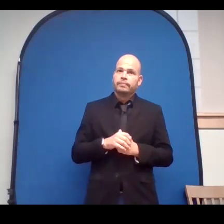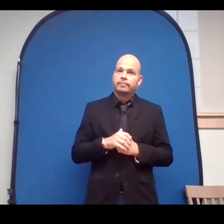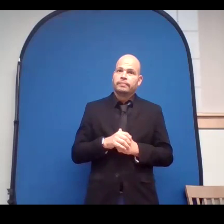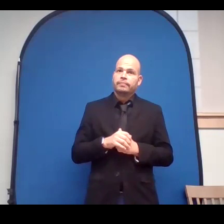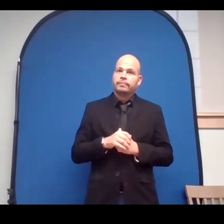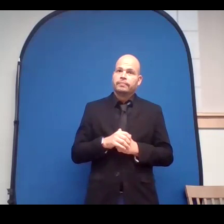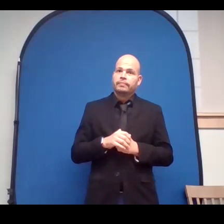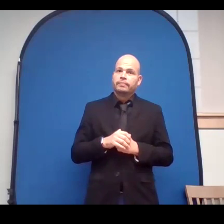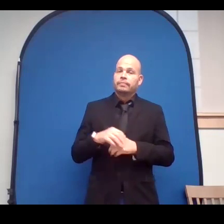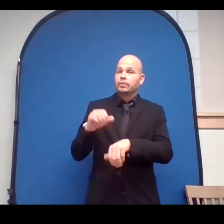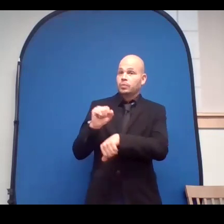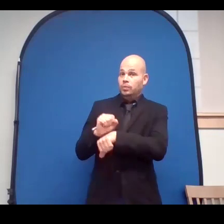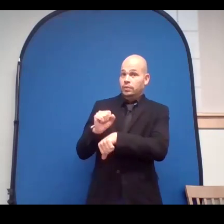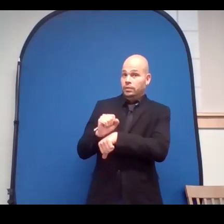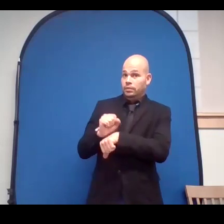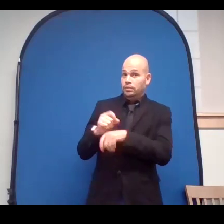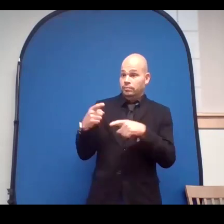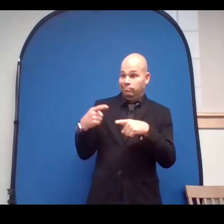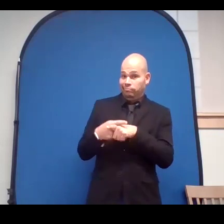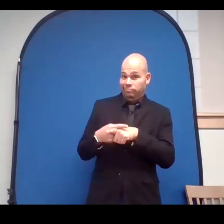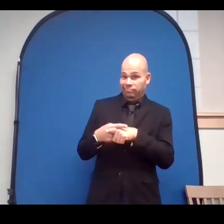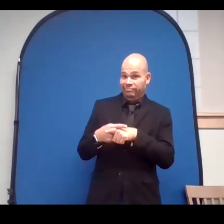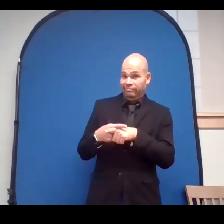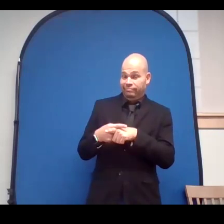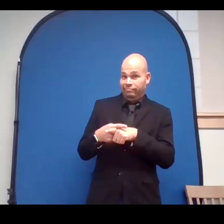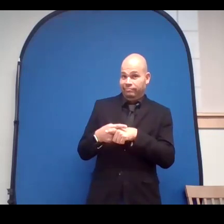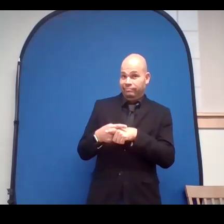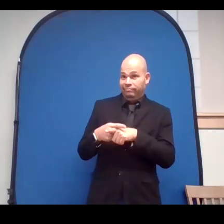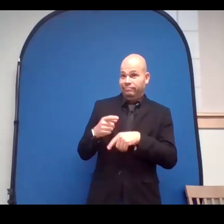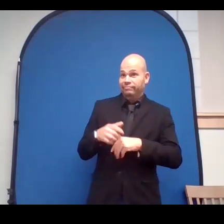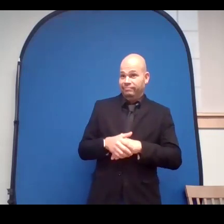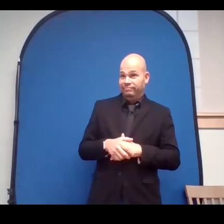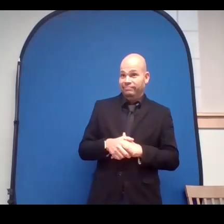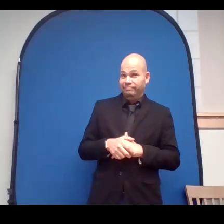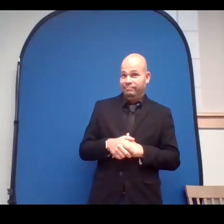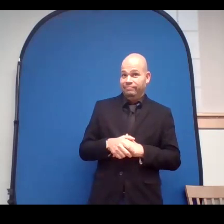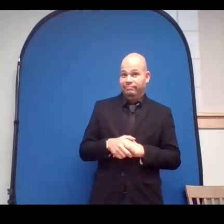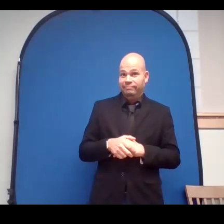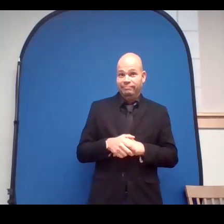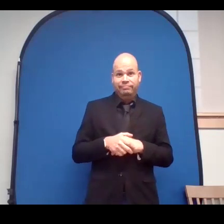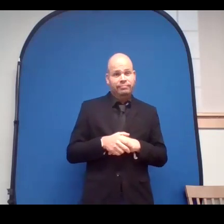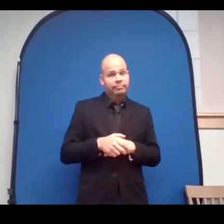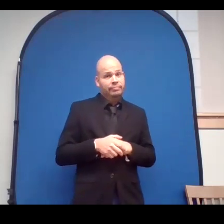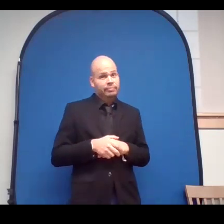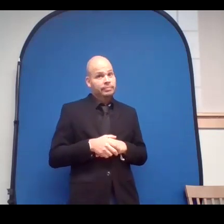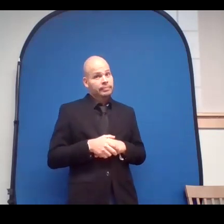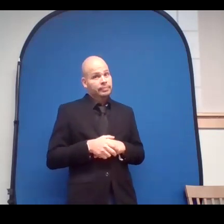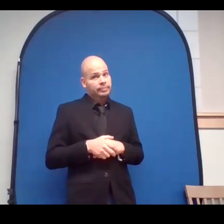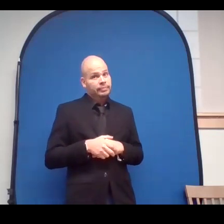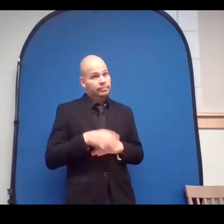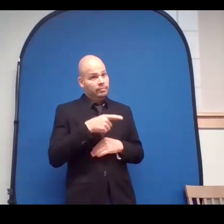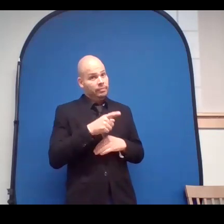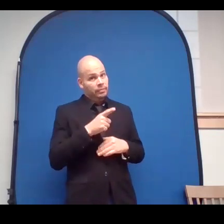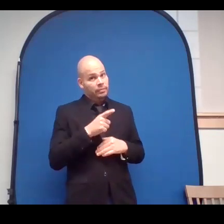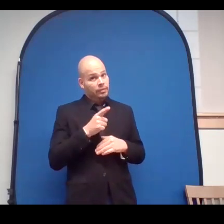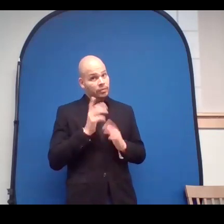Work conflict. I had a work conflict. Now, on that date, did you speak with Sergeant Wilmot in your department about